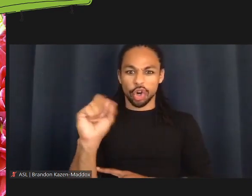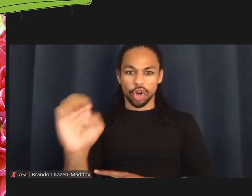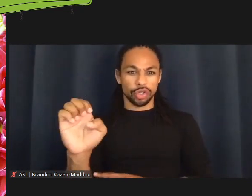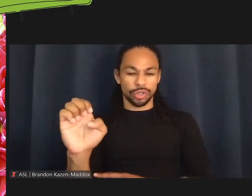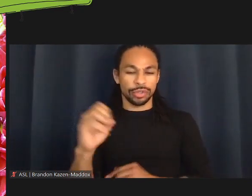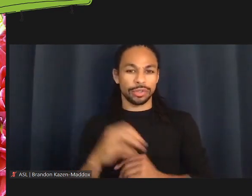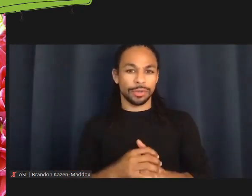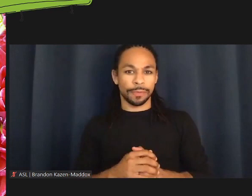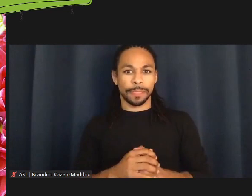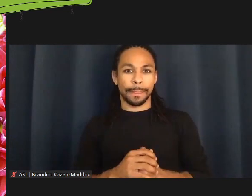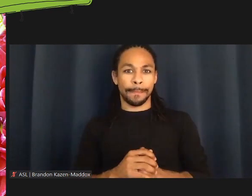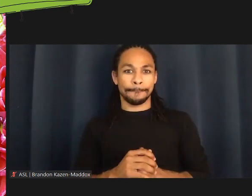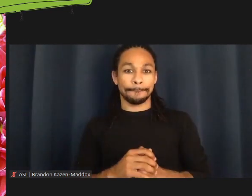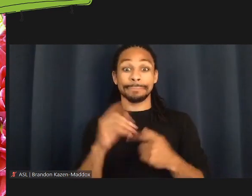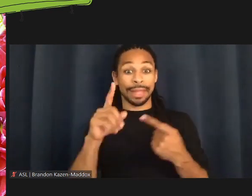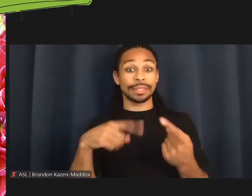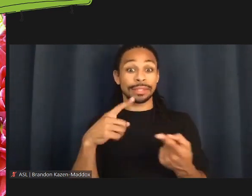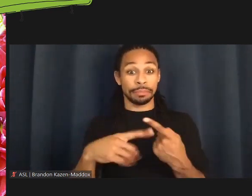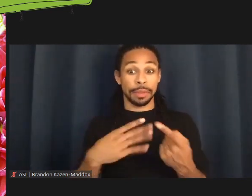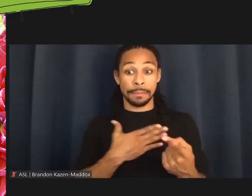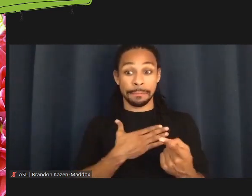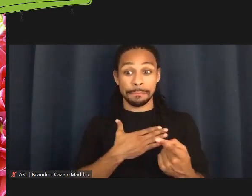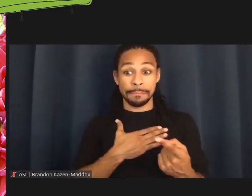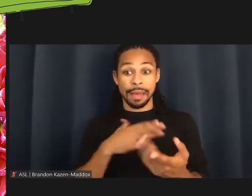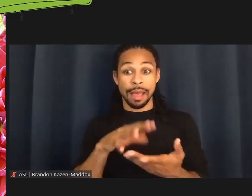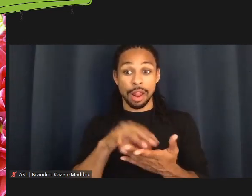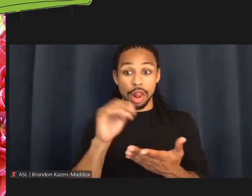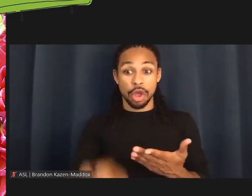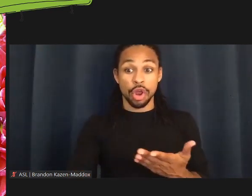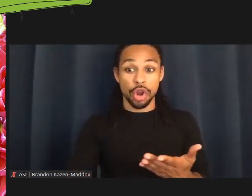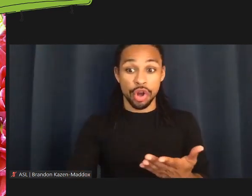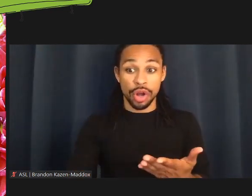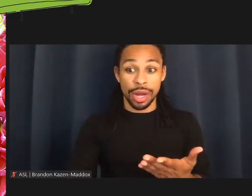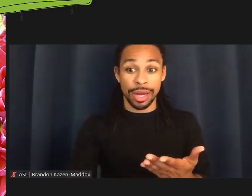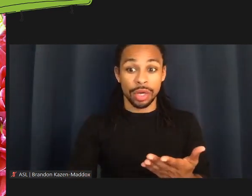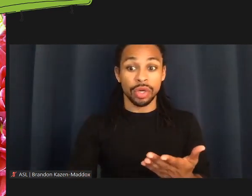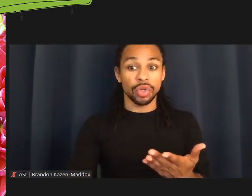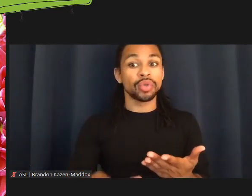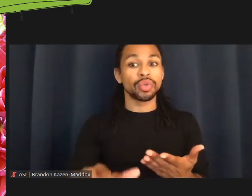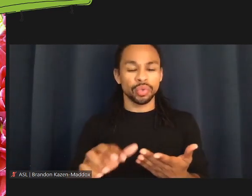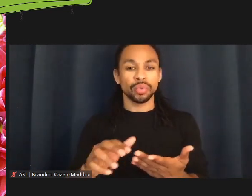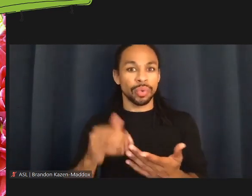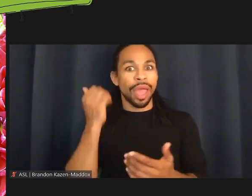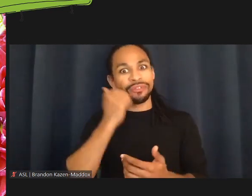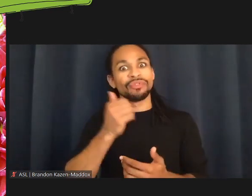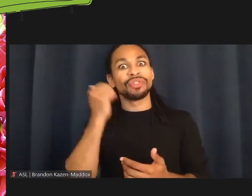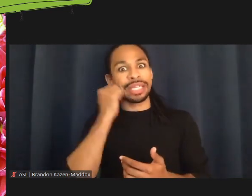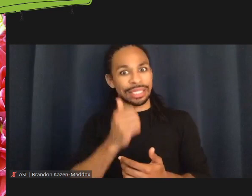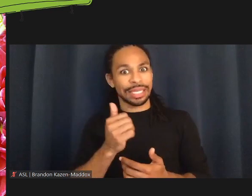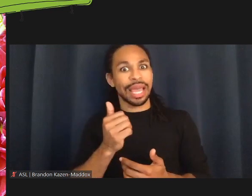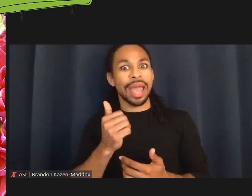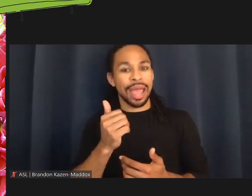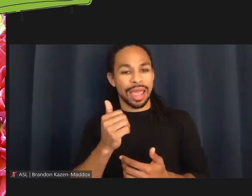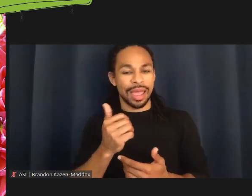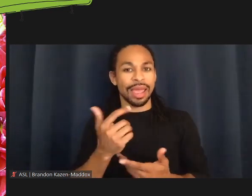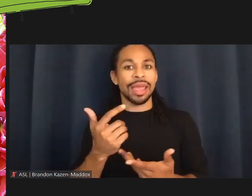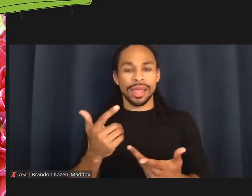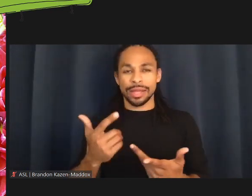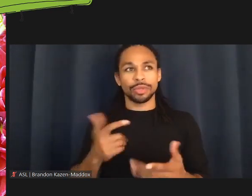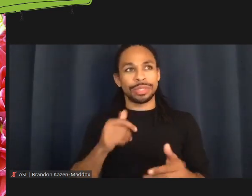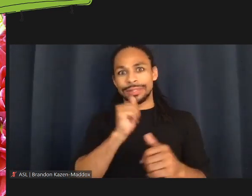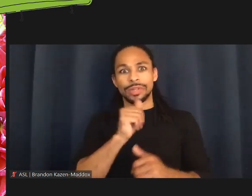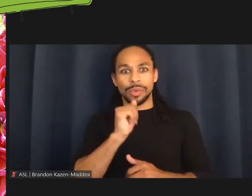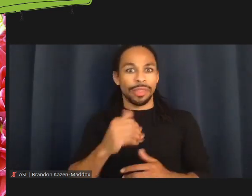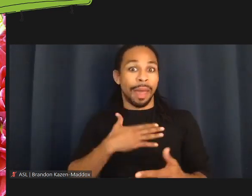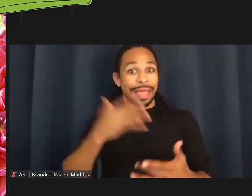my learning to daily come to terms with illness that I live with.